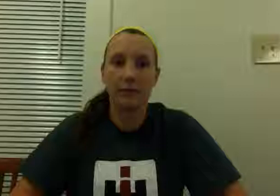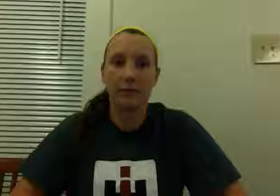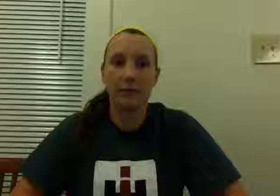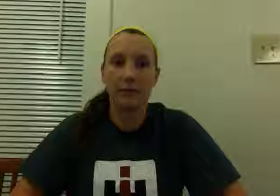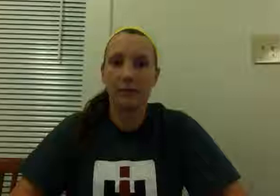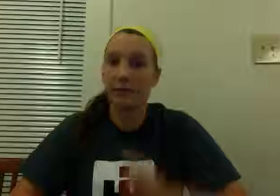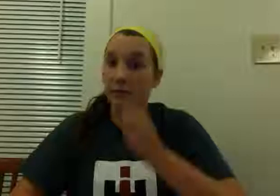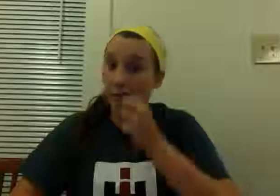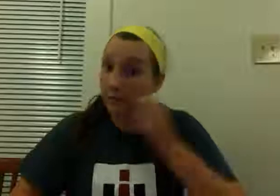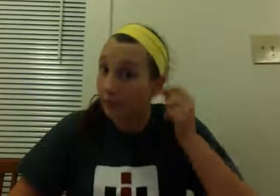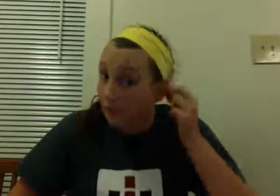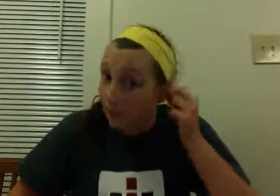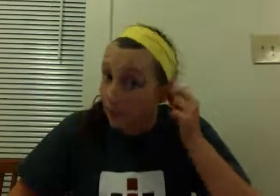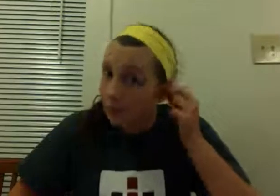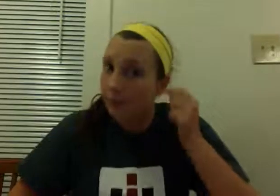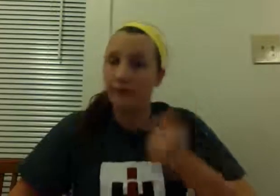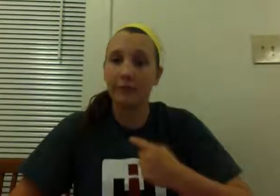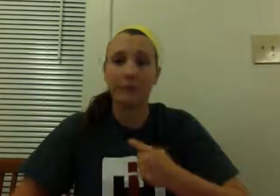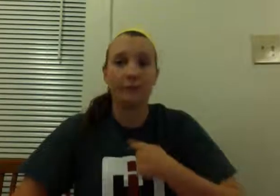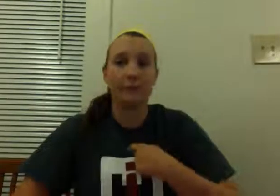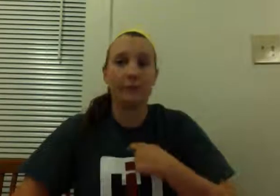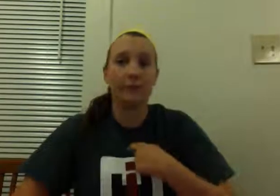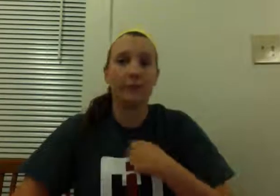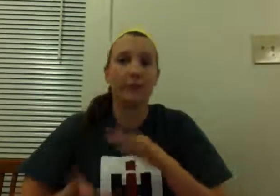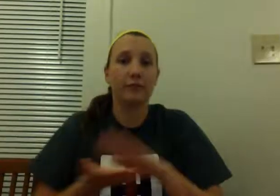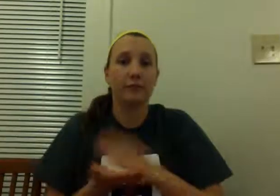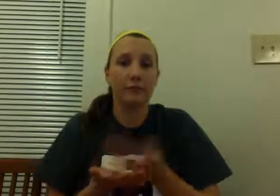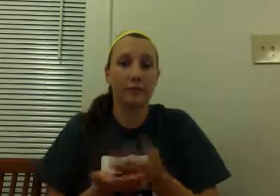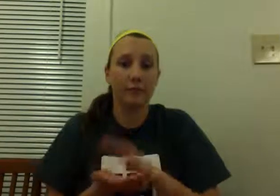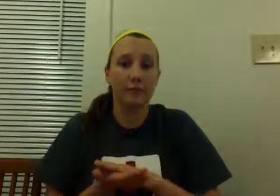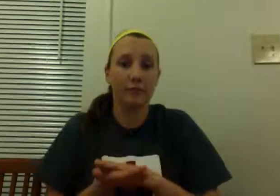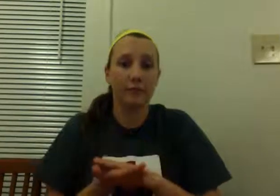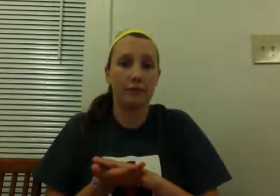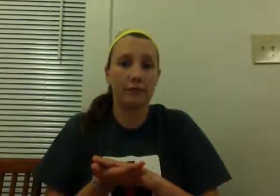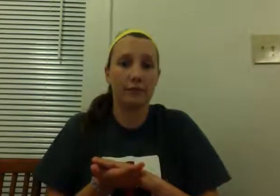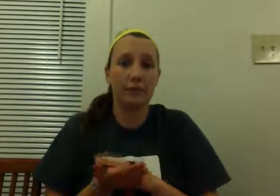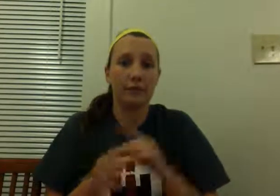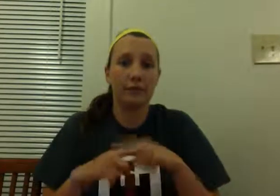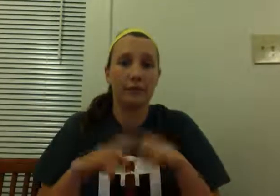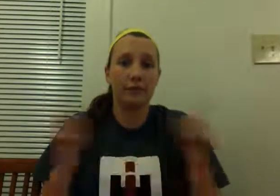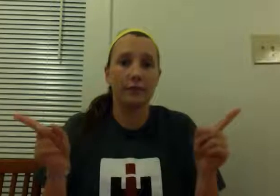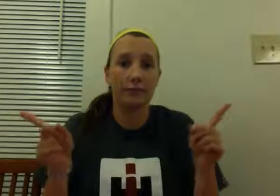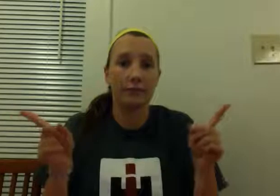What this? just don't understand. I can see what I've done.